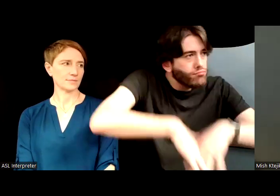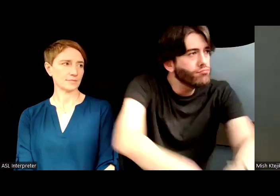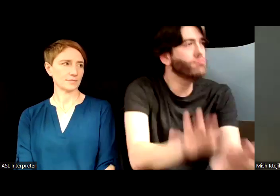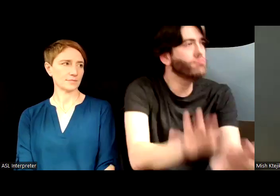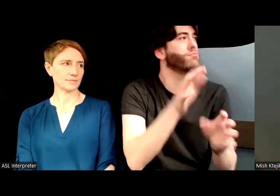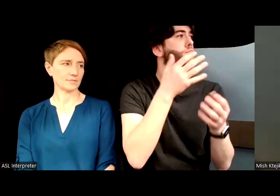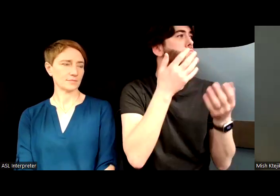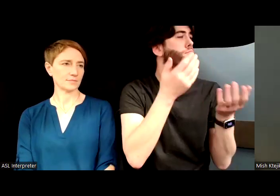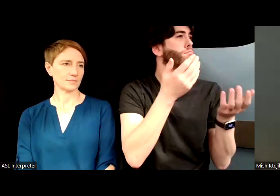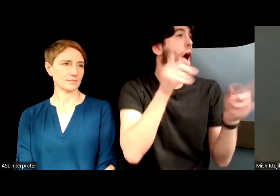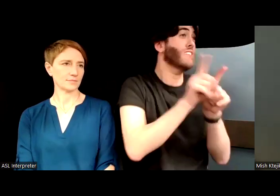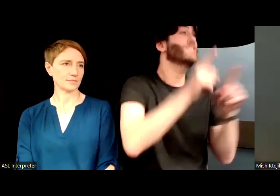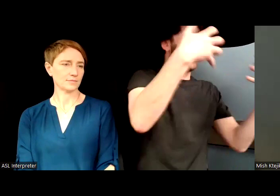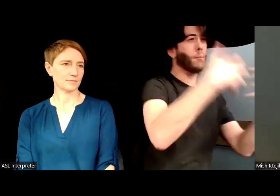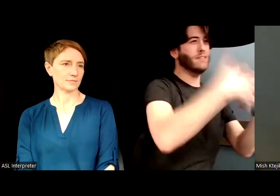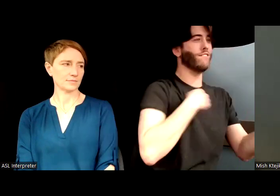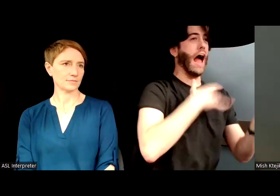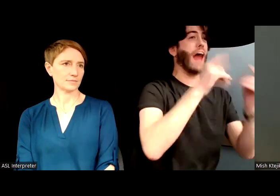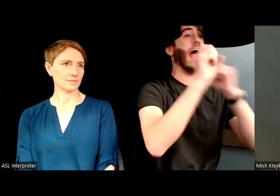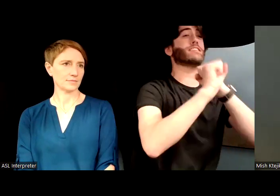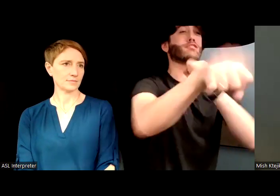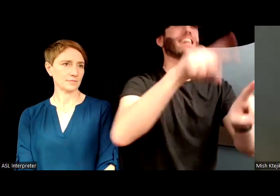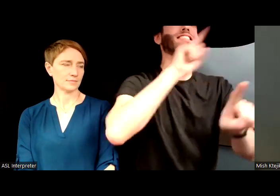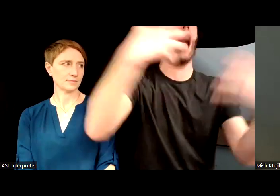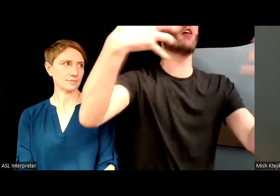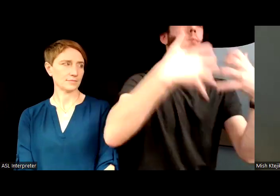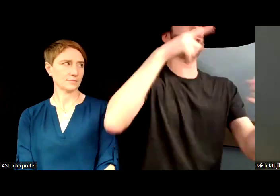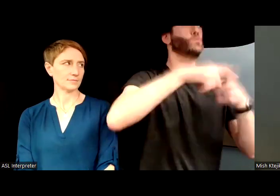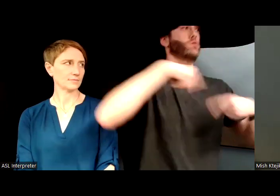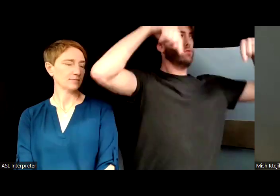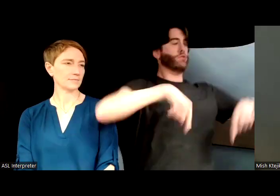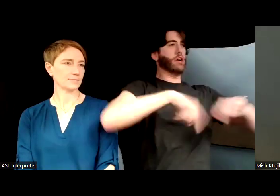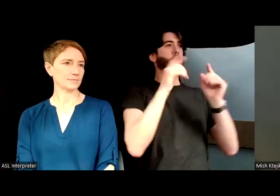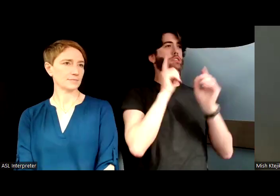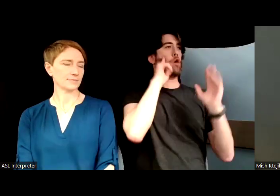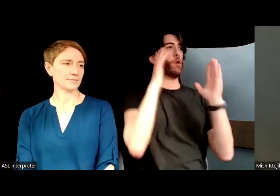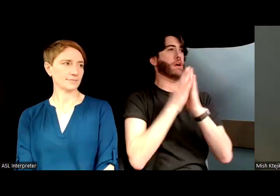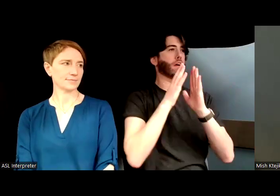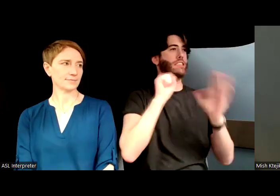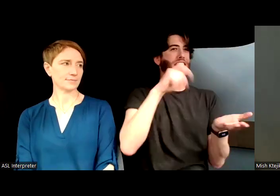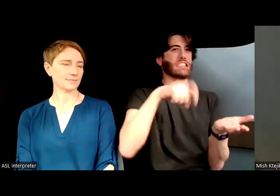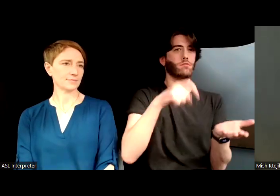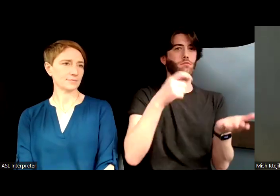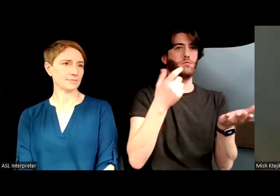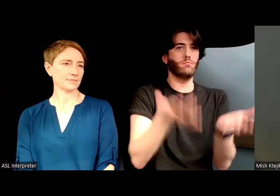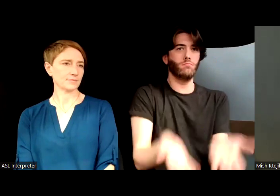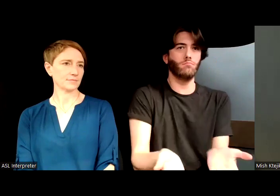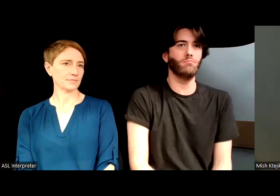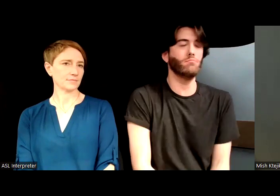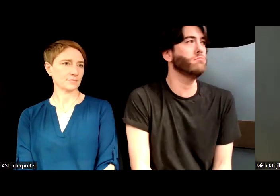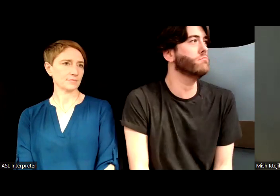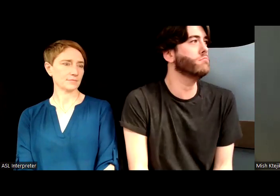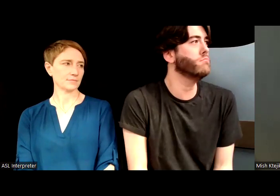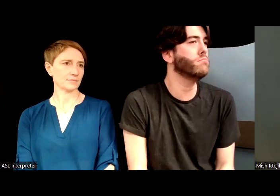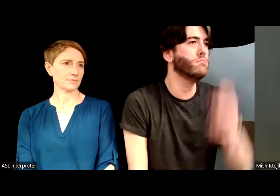ample time to discuss all the intricacies of this and come to an agreement. And so could that be considered an accommodation